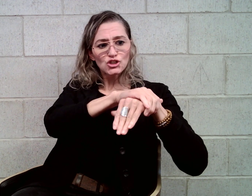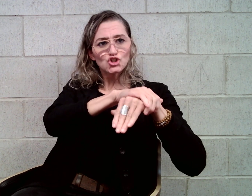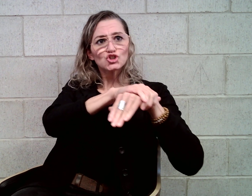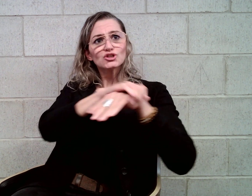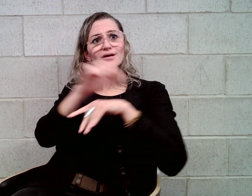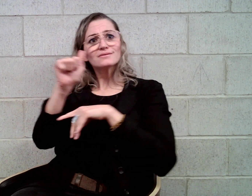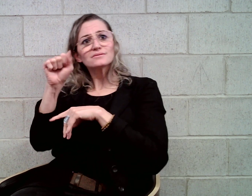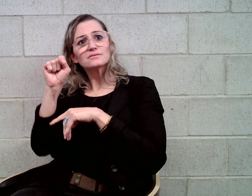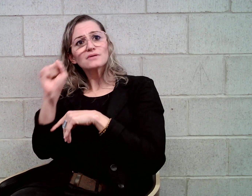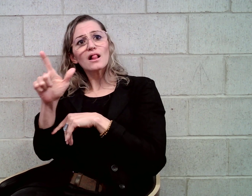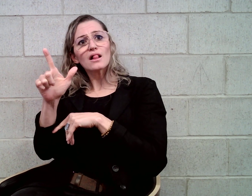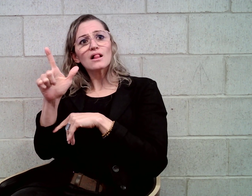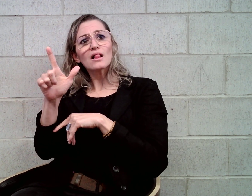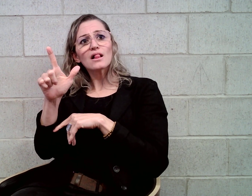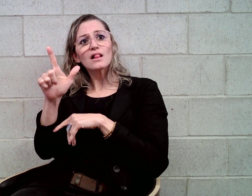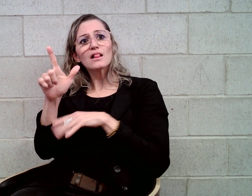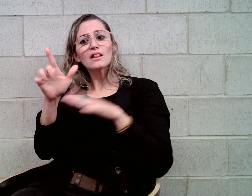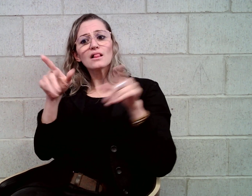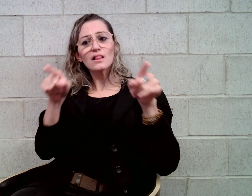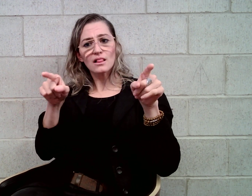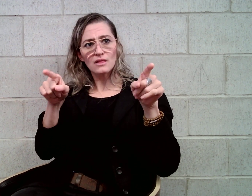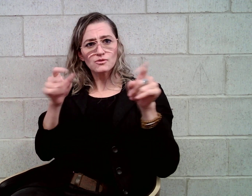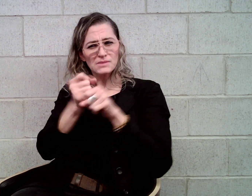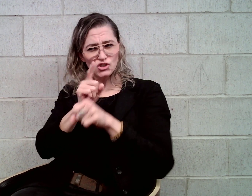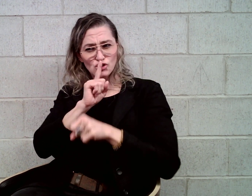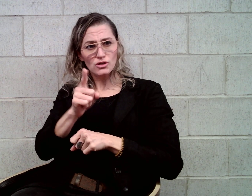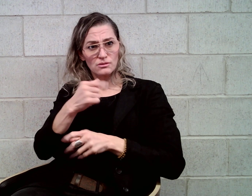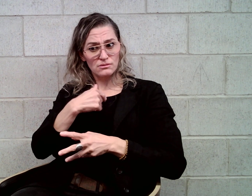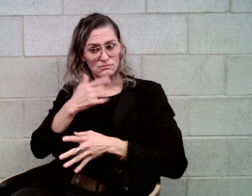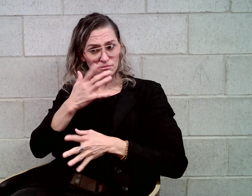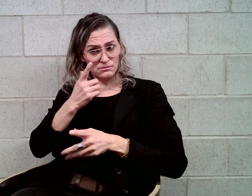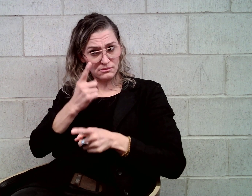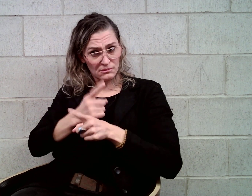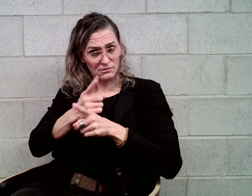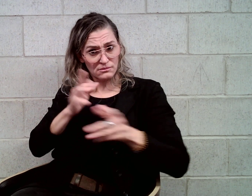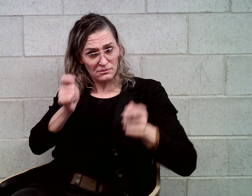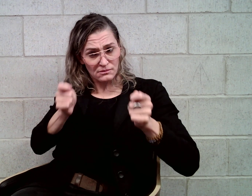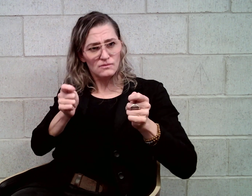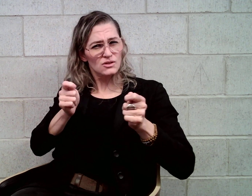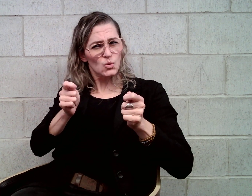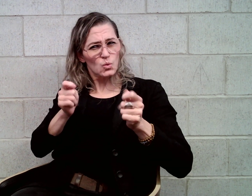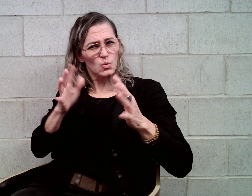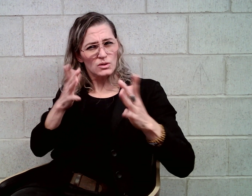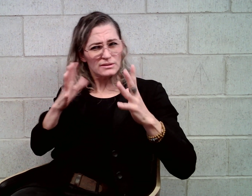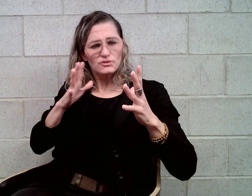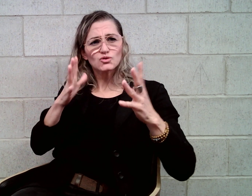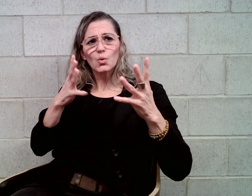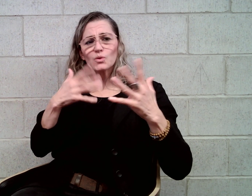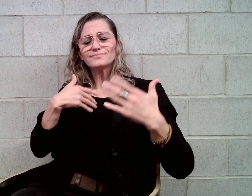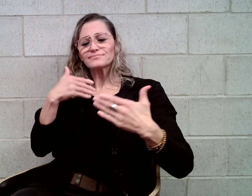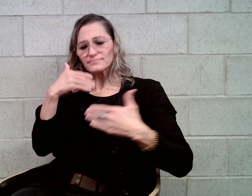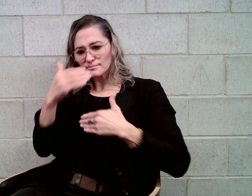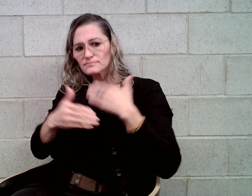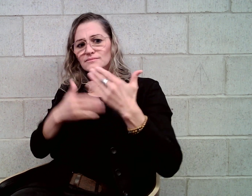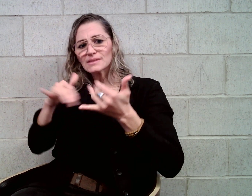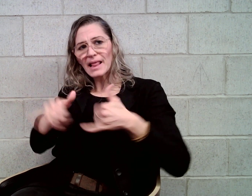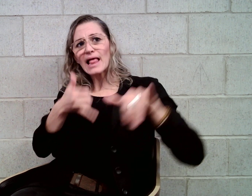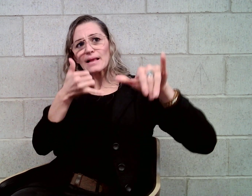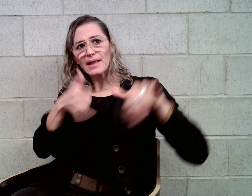interpreters had access to both languages. And so I wanted to make sure that what I was doing was accurately reflecting the English that